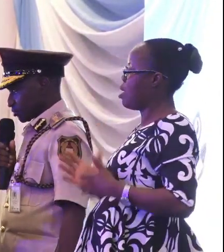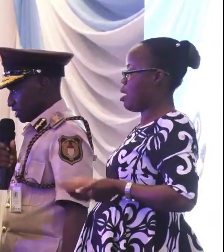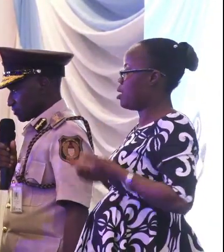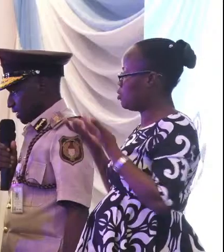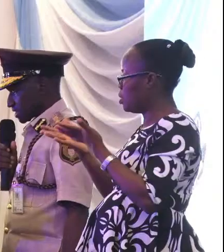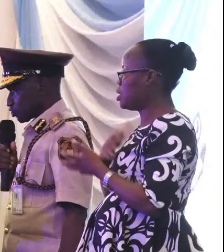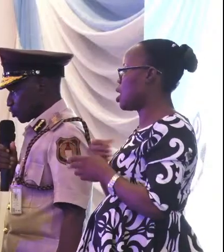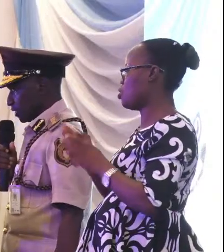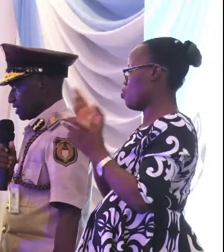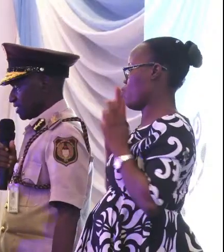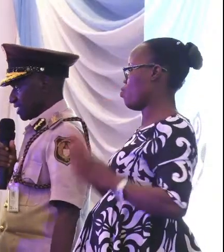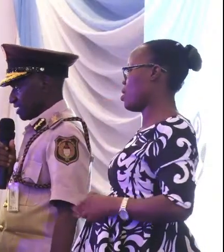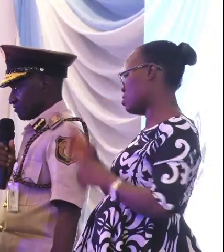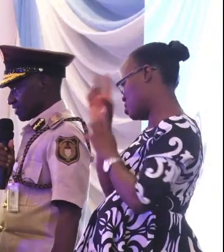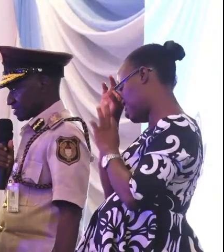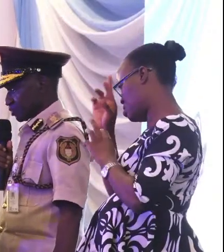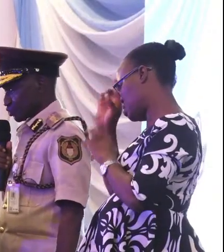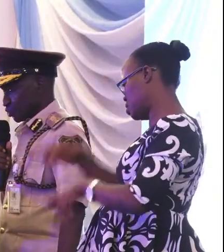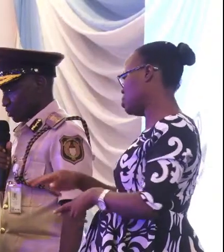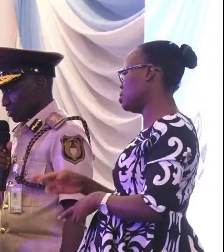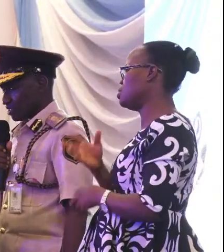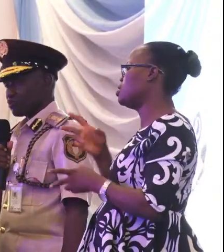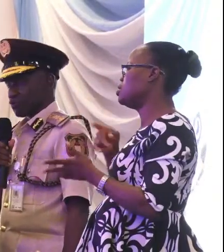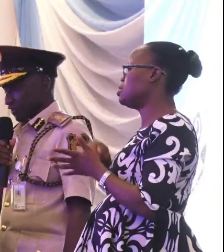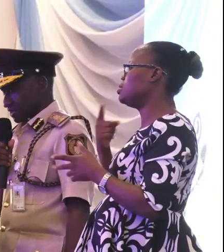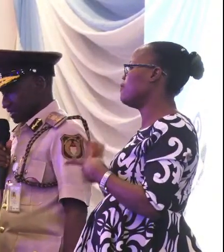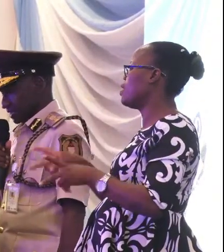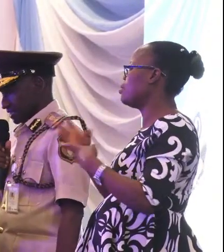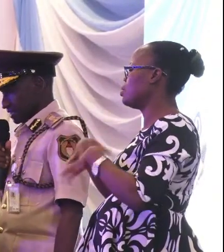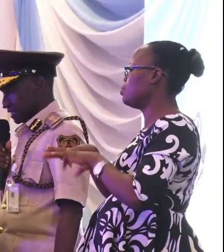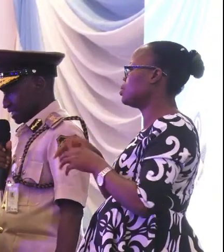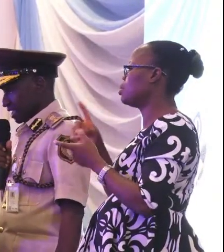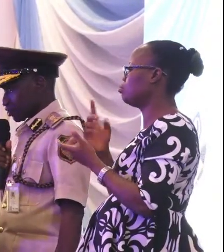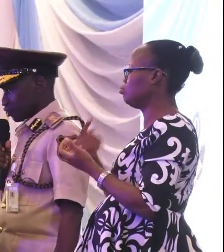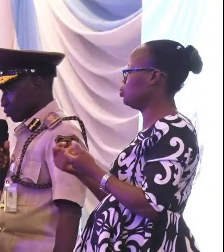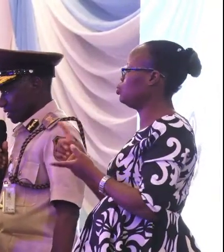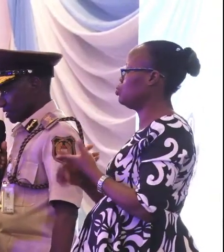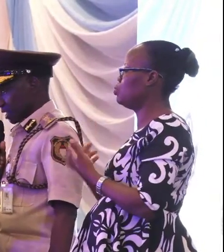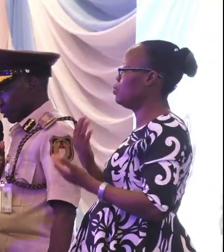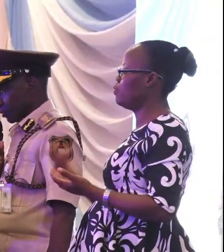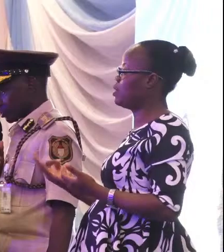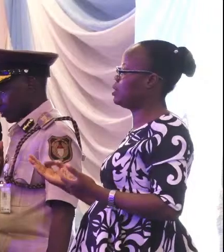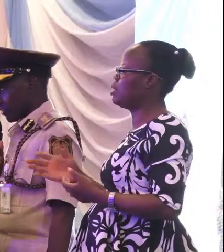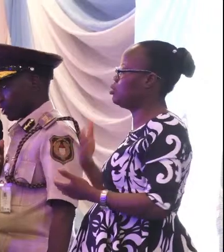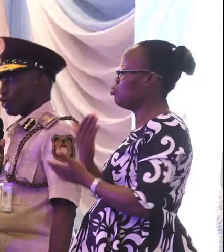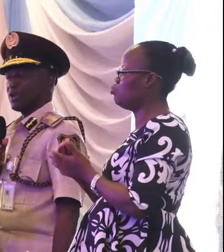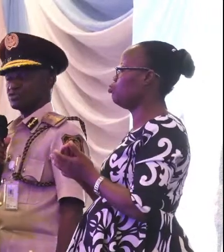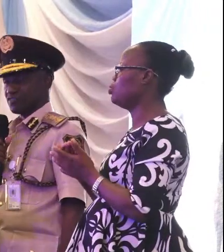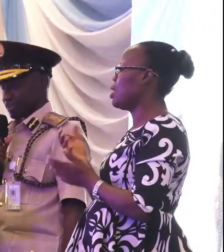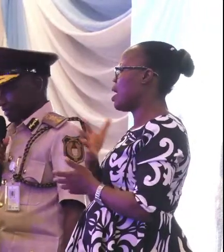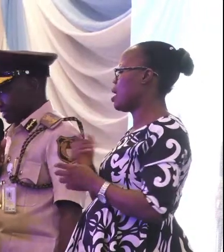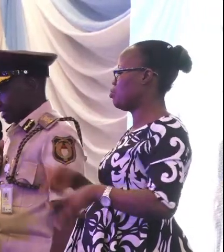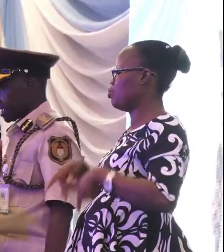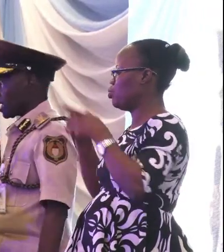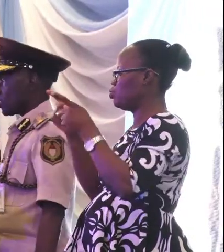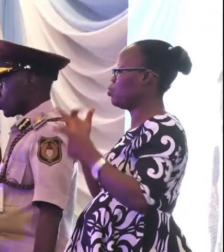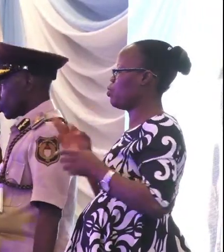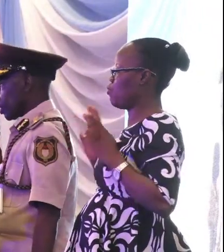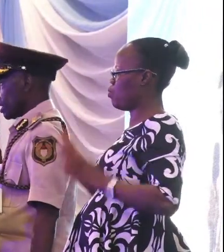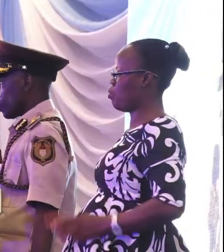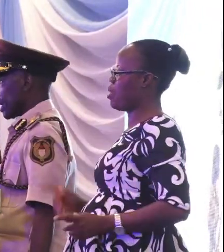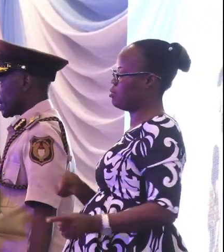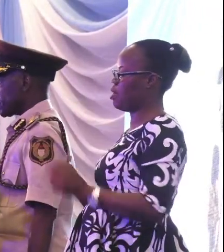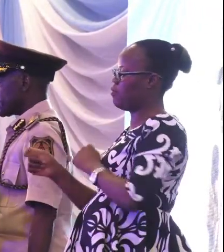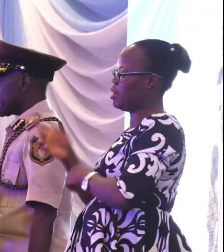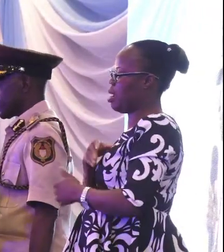the tool is fast assuming a veritable tool for facilitating and recruitment and promotion of human trafficking and